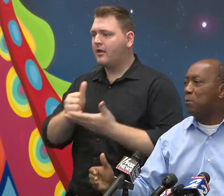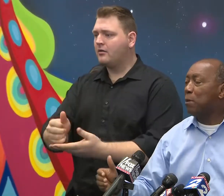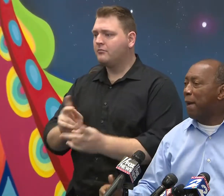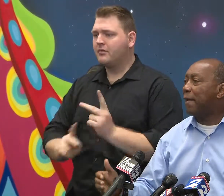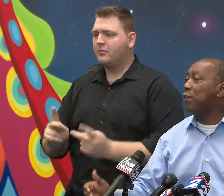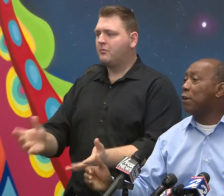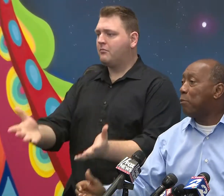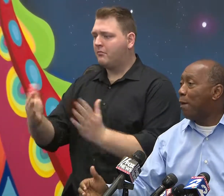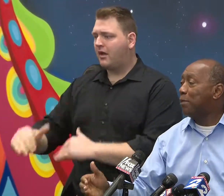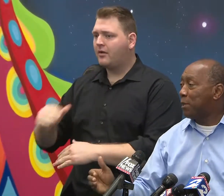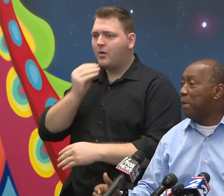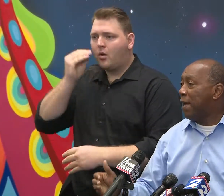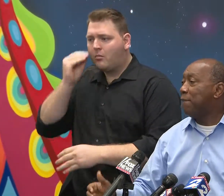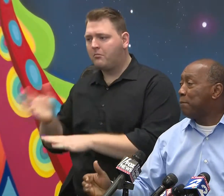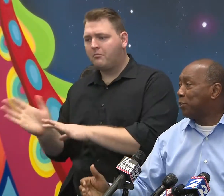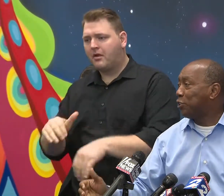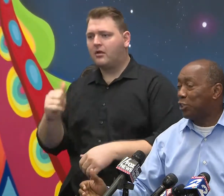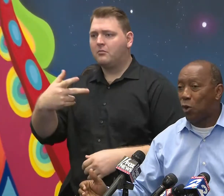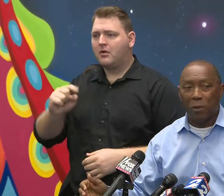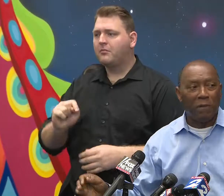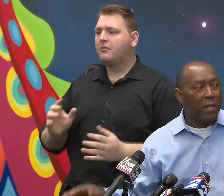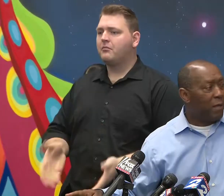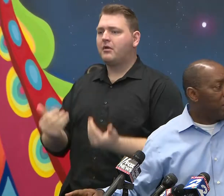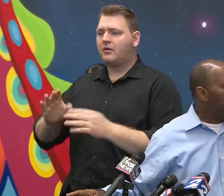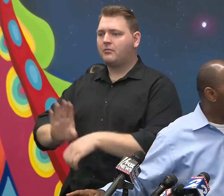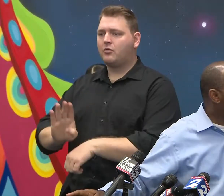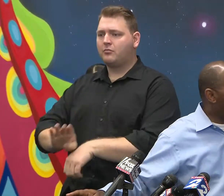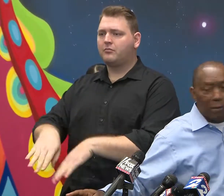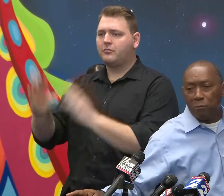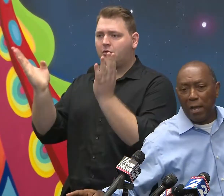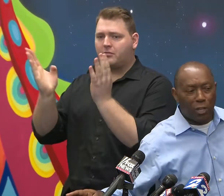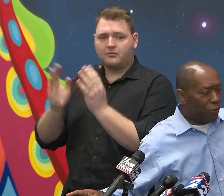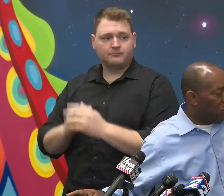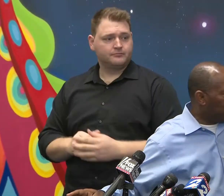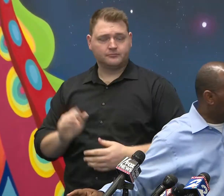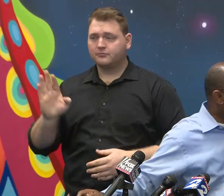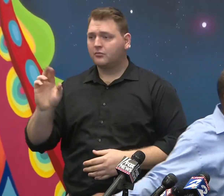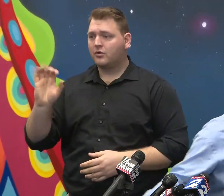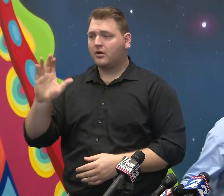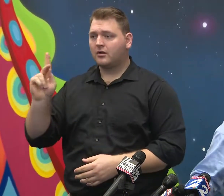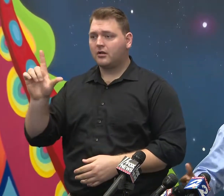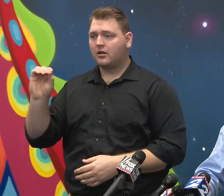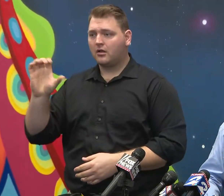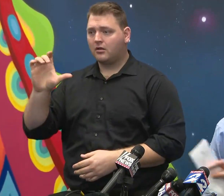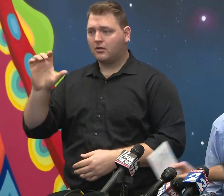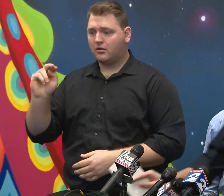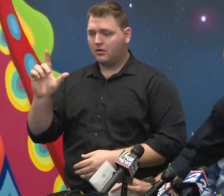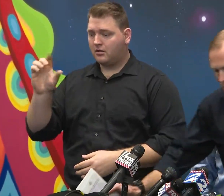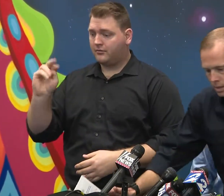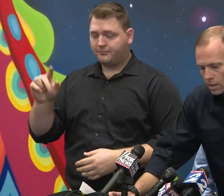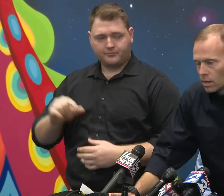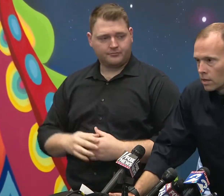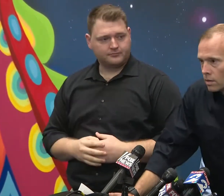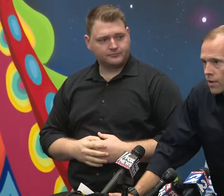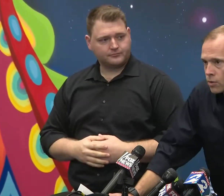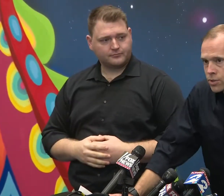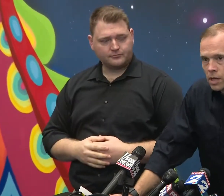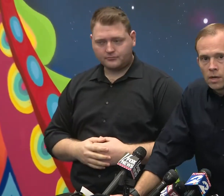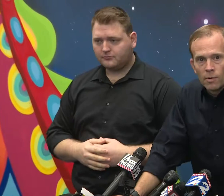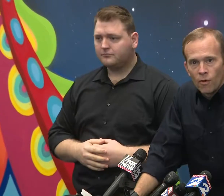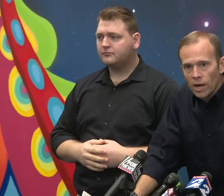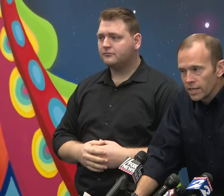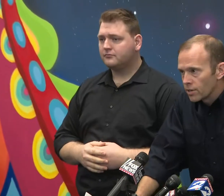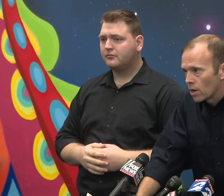their homes or back in their apartments and the businesses open. Brock Long. Thank you.